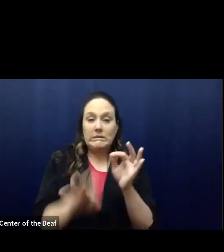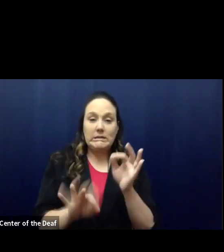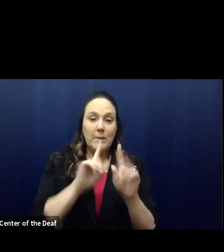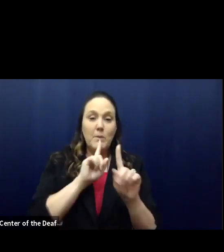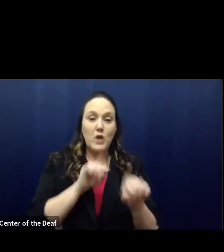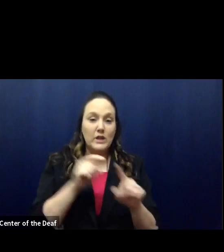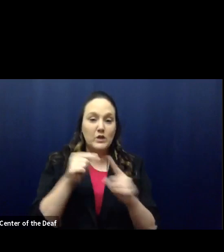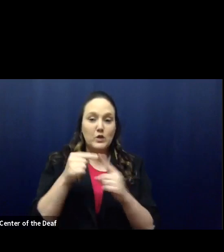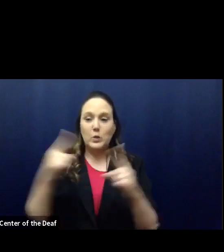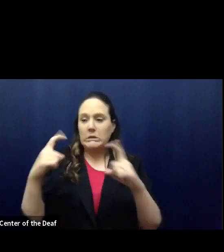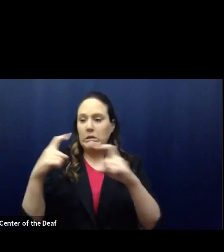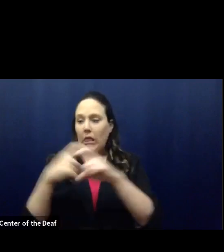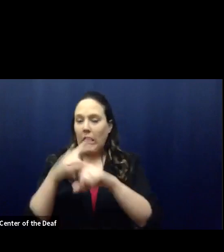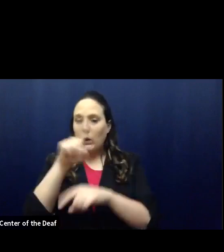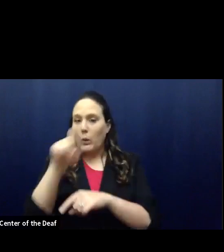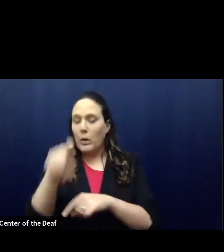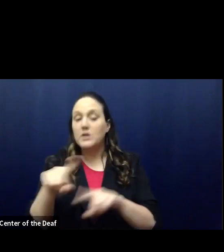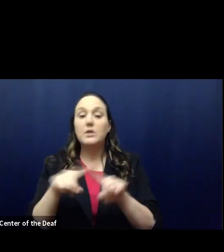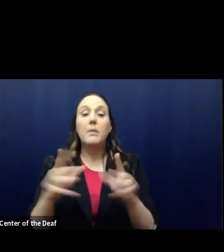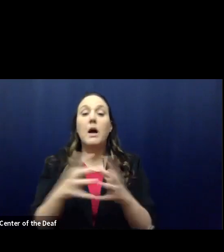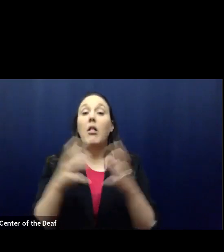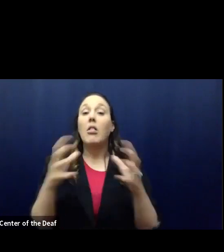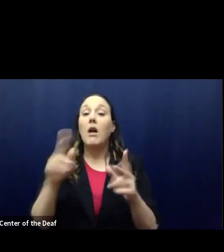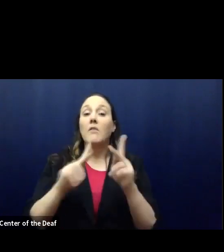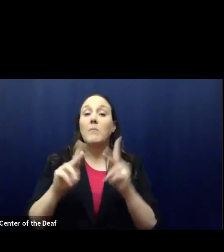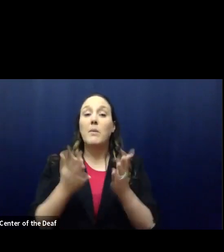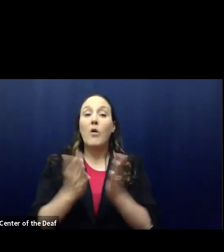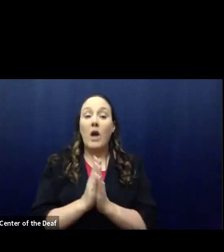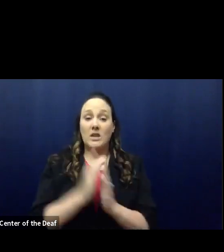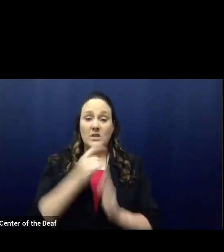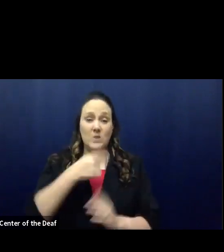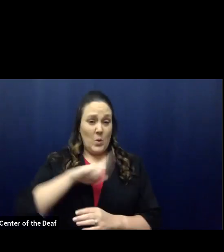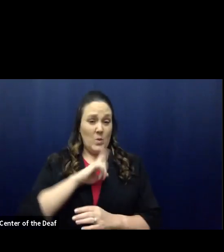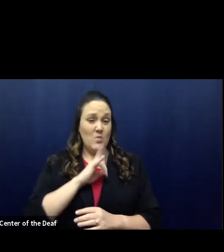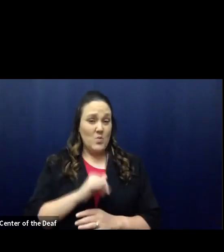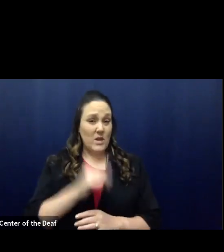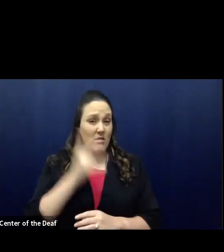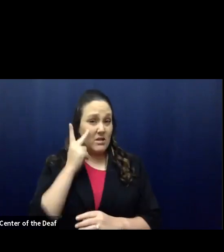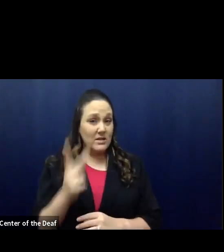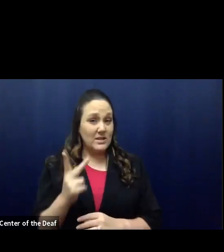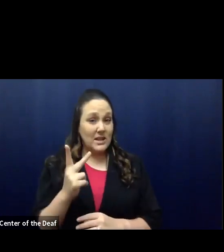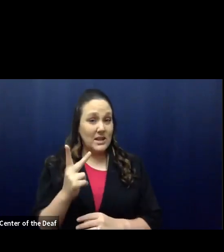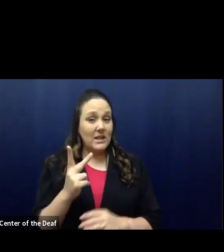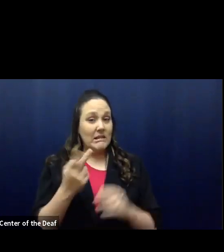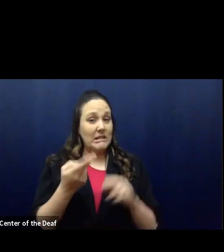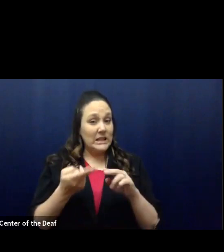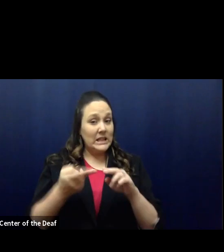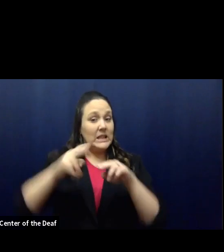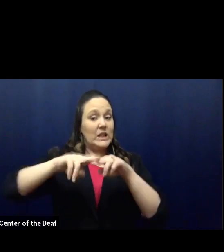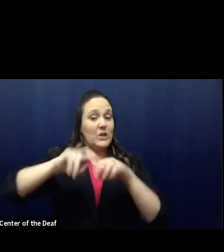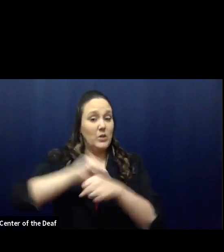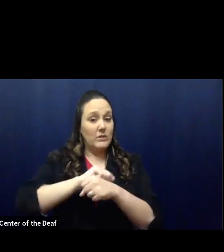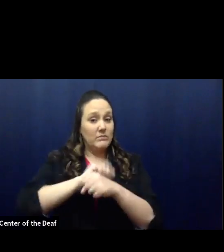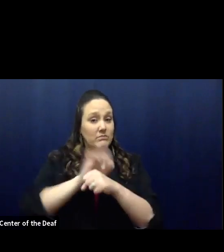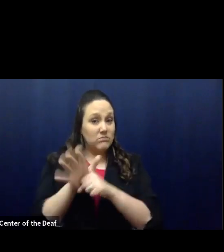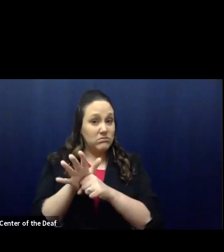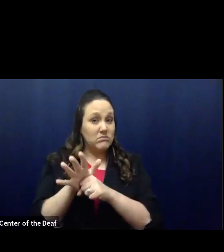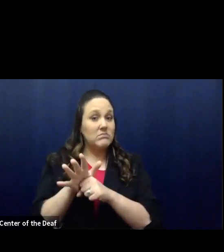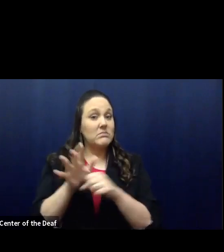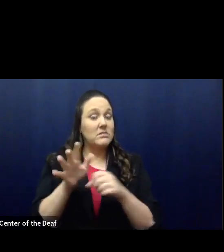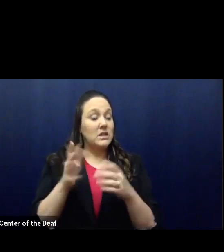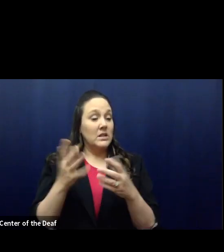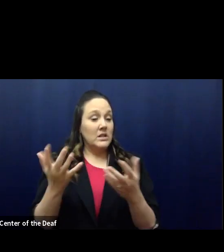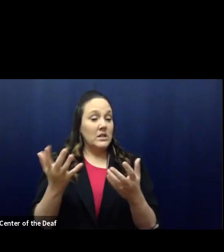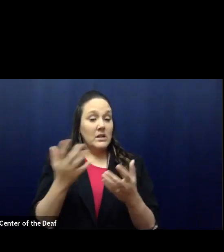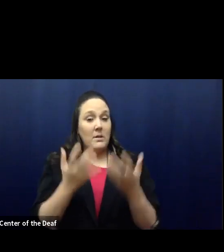complex question, but many people have asked us simply, are we really seeing a relative increase in COVID-19? They may tend